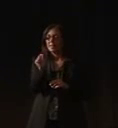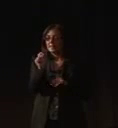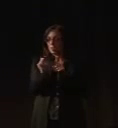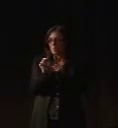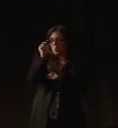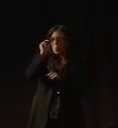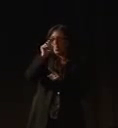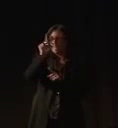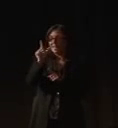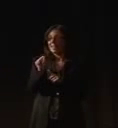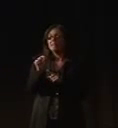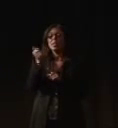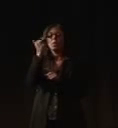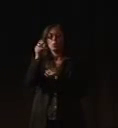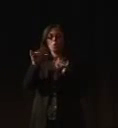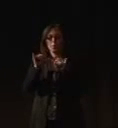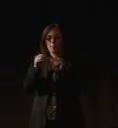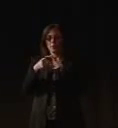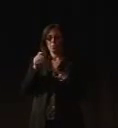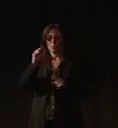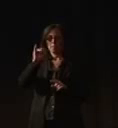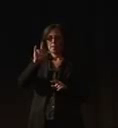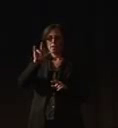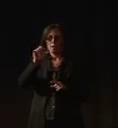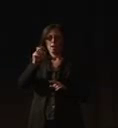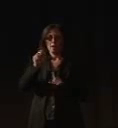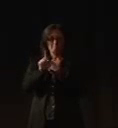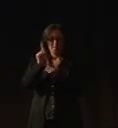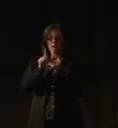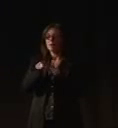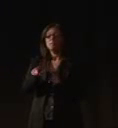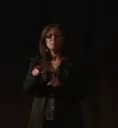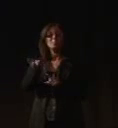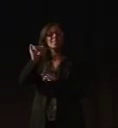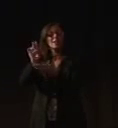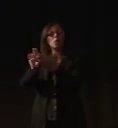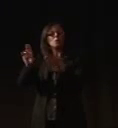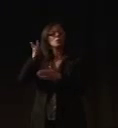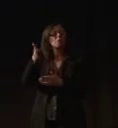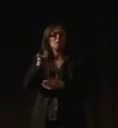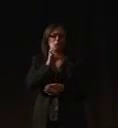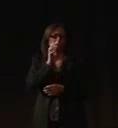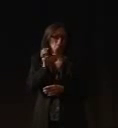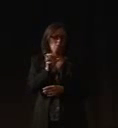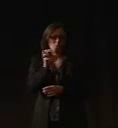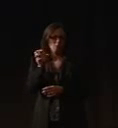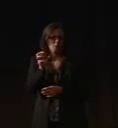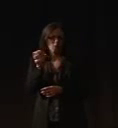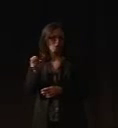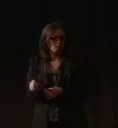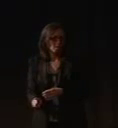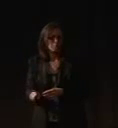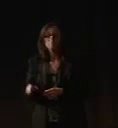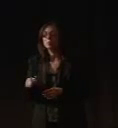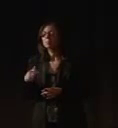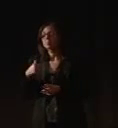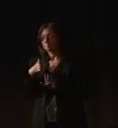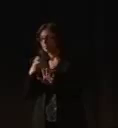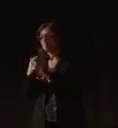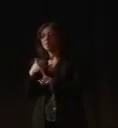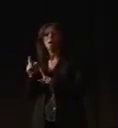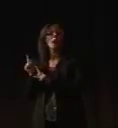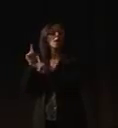Milan. It's a very old university. I got there to get a laurea honoris causa because it was